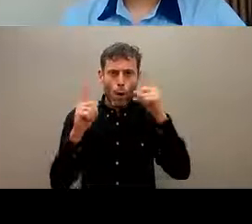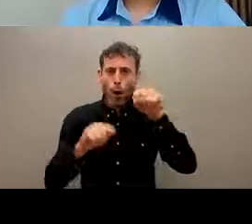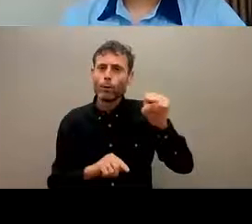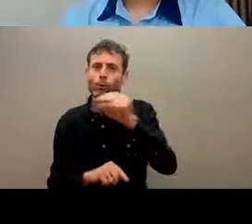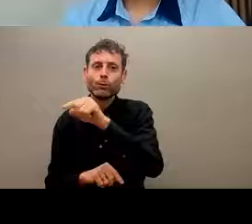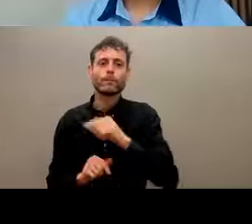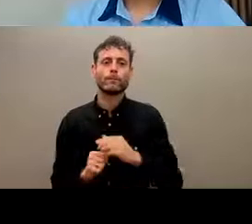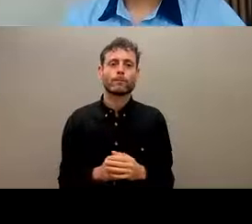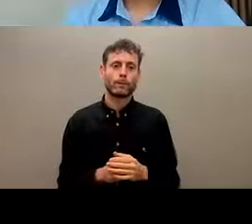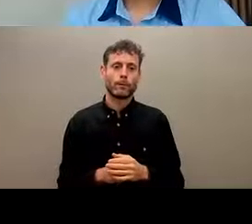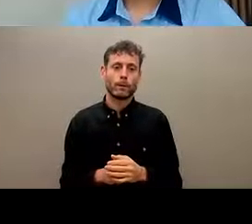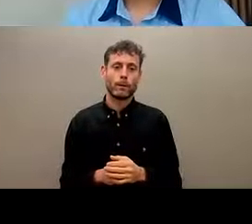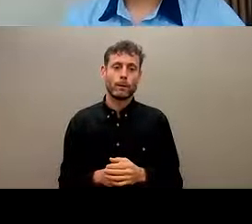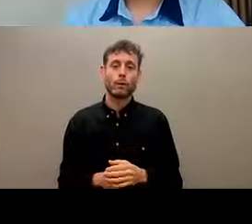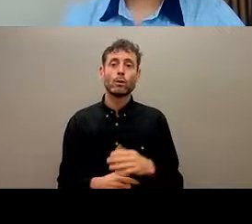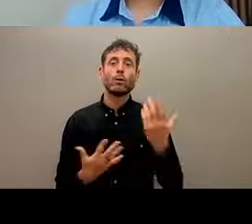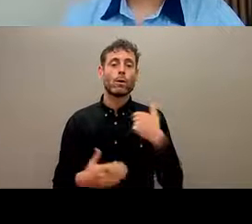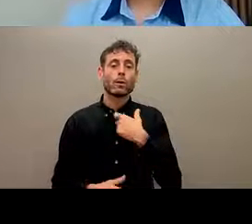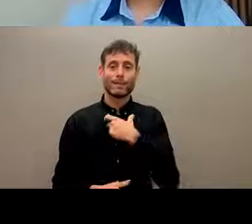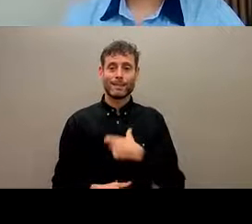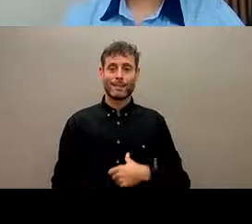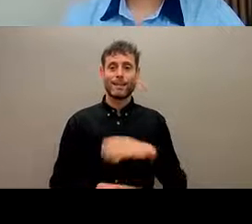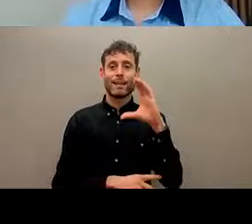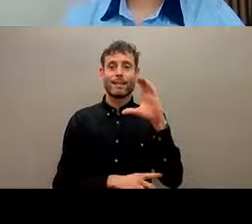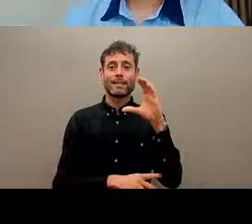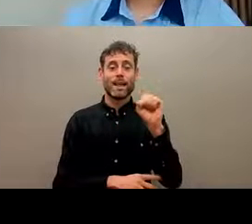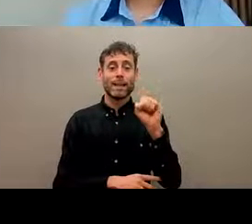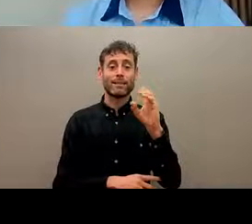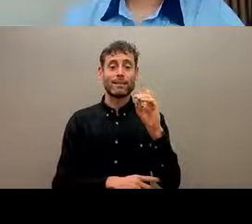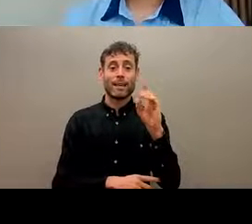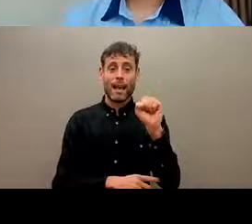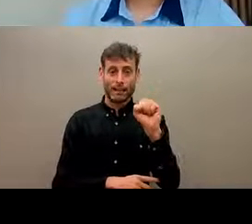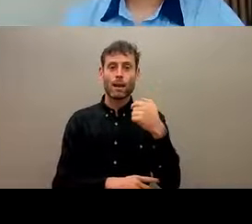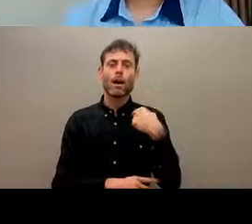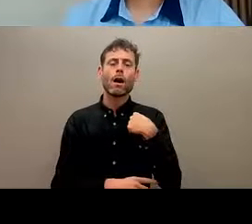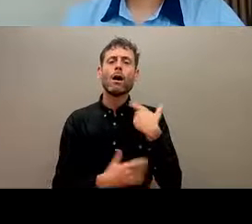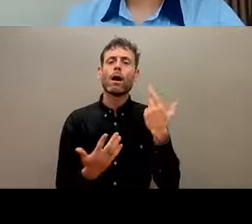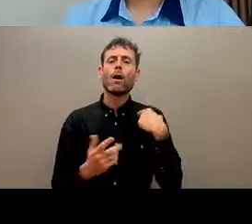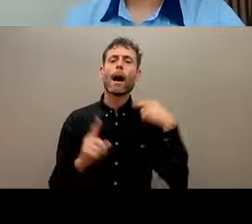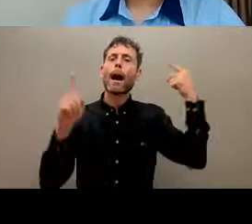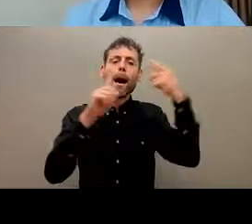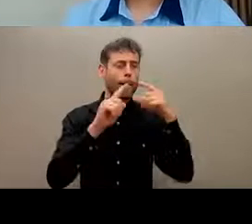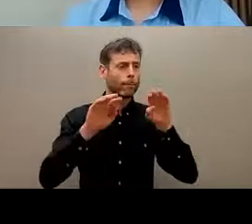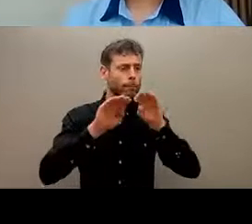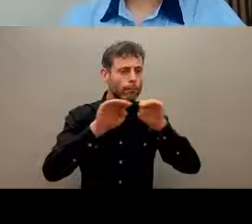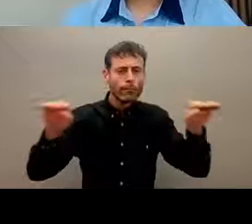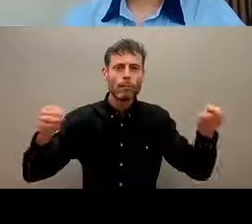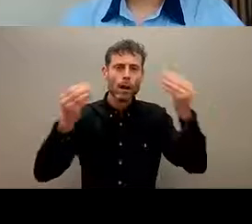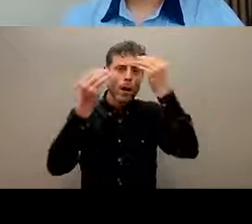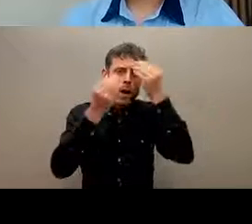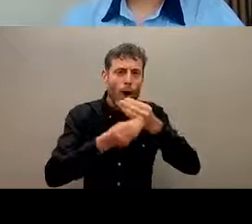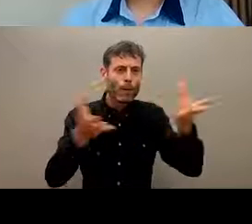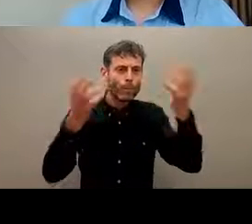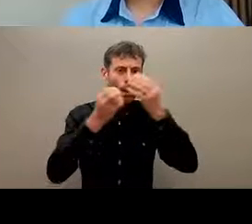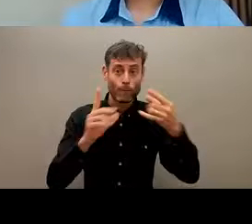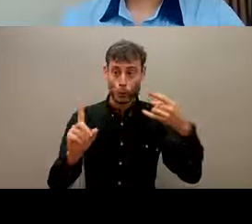So the roles of CSS are like doing promotion, get people know about our program locally. And then we do